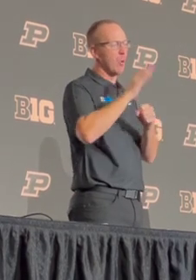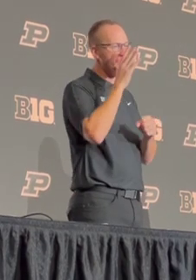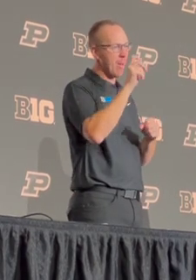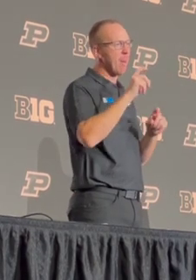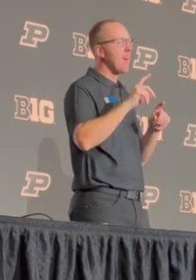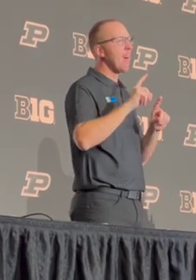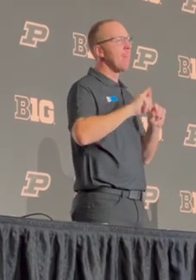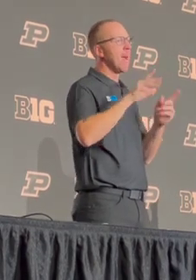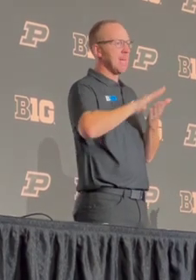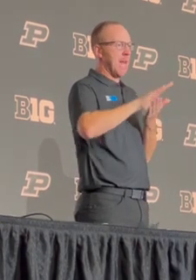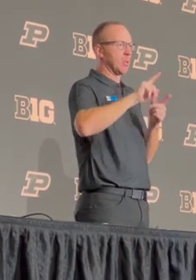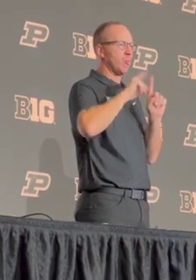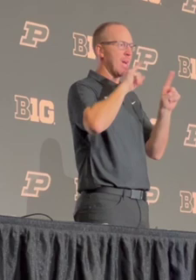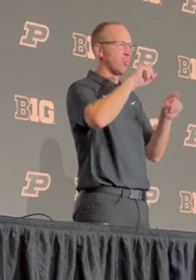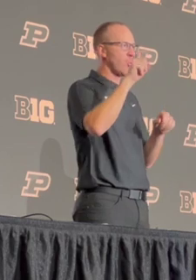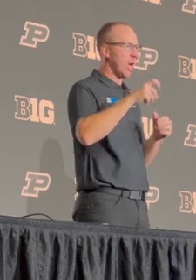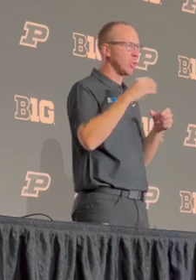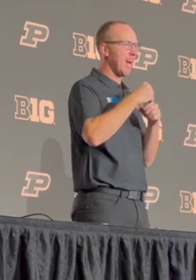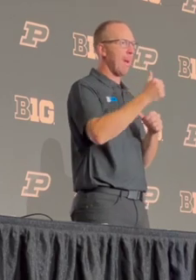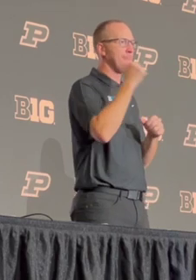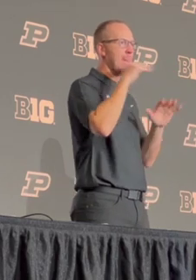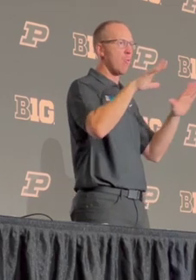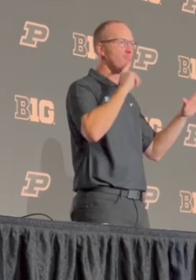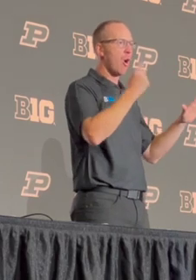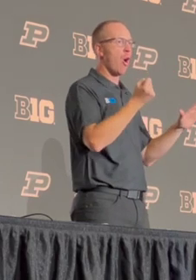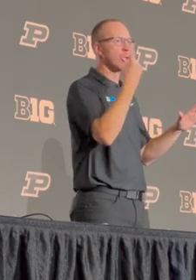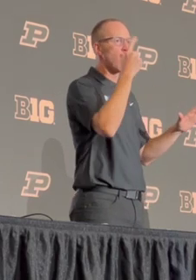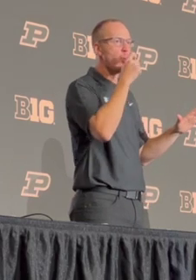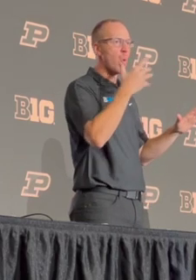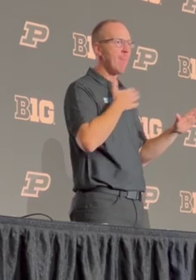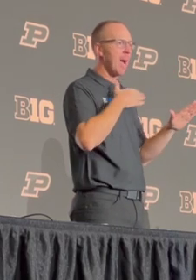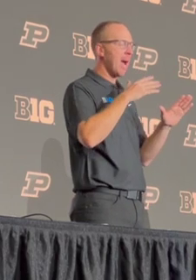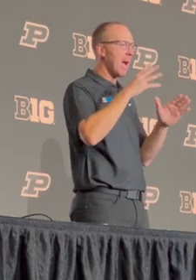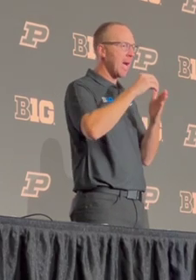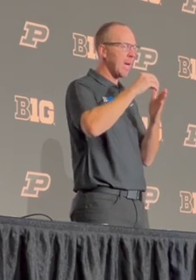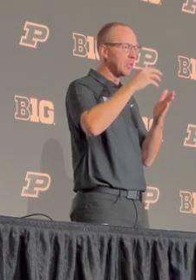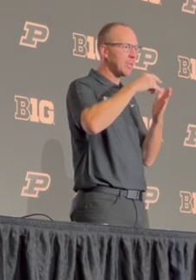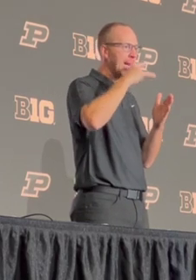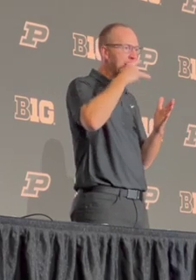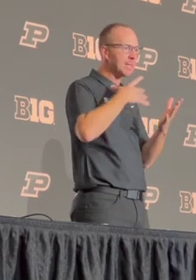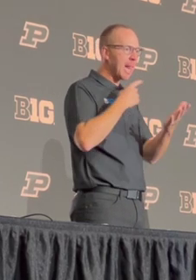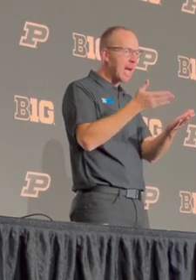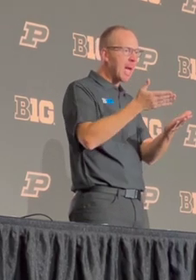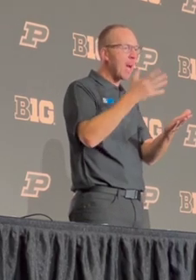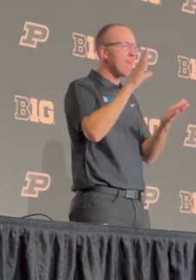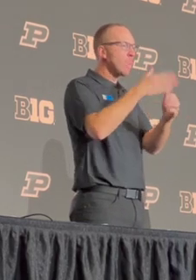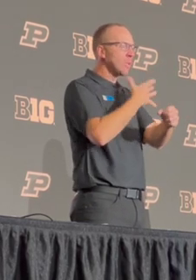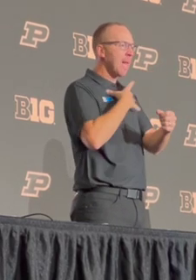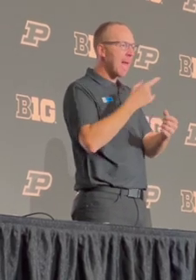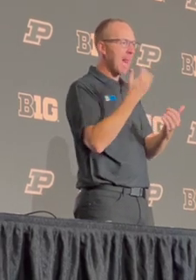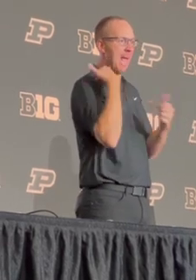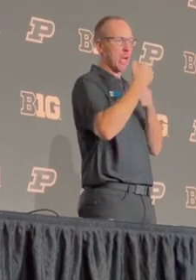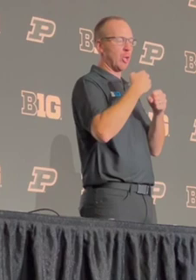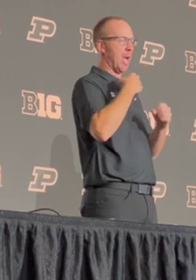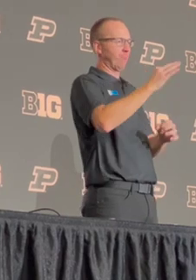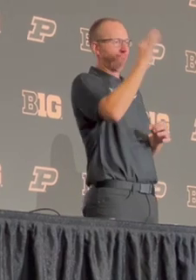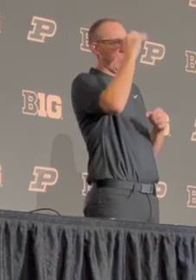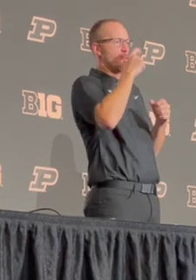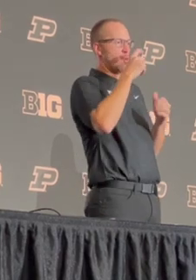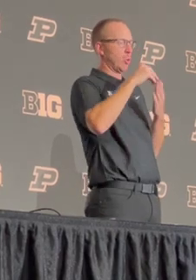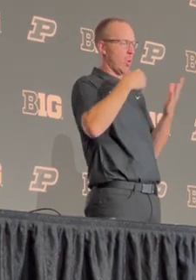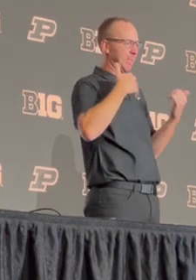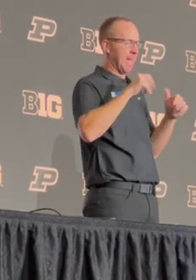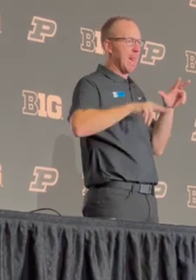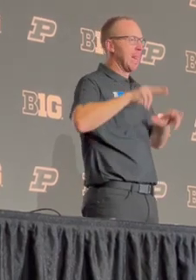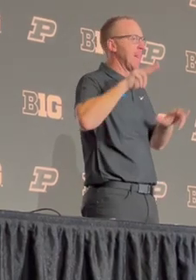But it's nice to answer questions in the back and really understand who my kids are, what kind of music they like, because this time last year I had no idea who they were. We